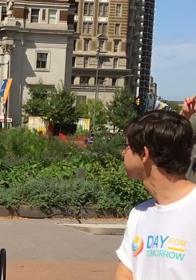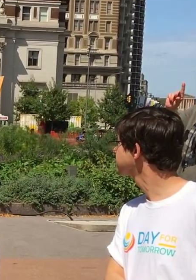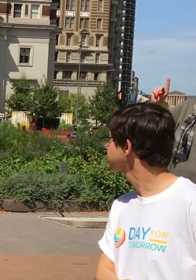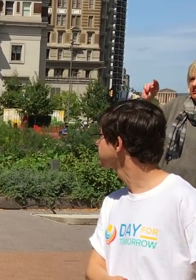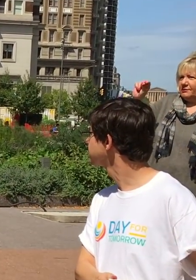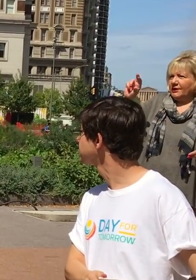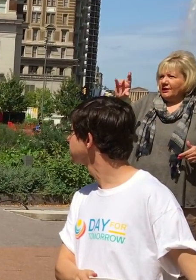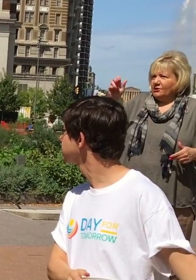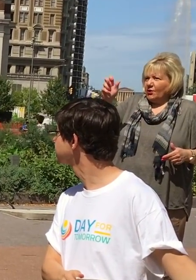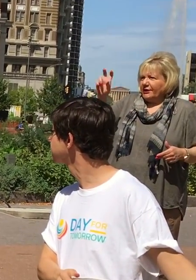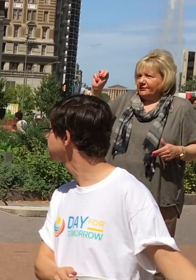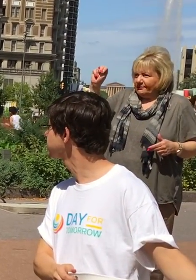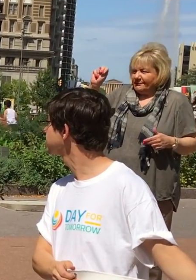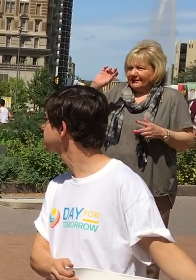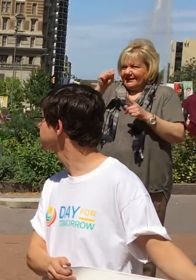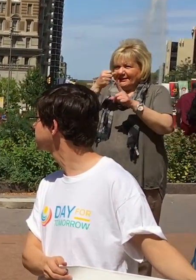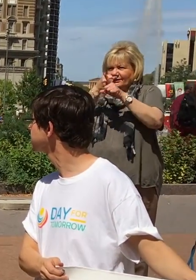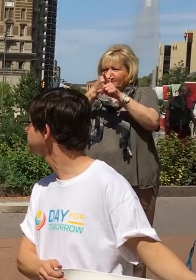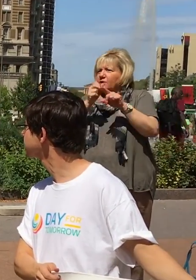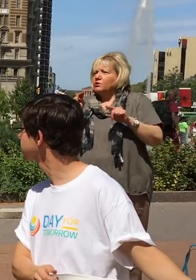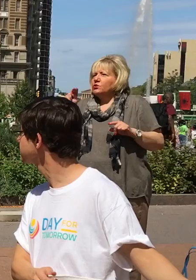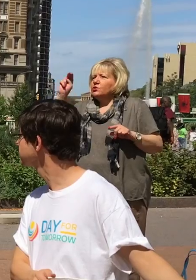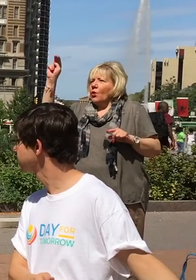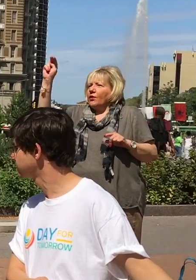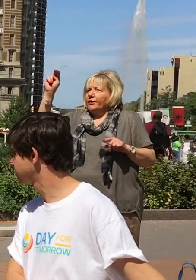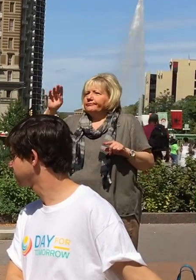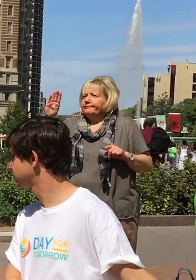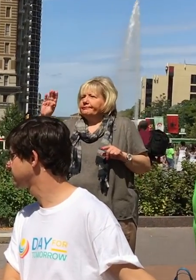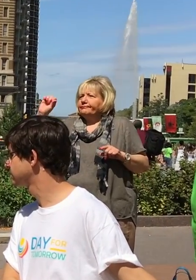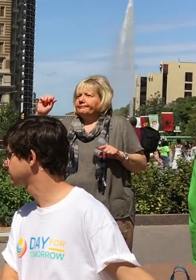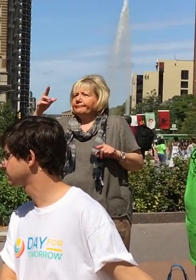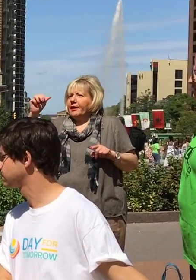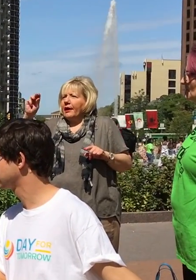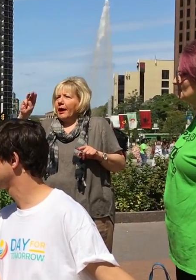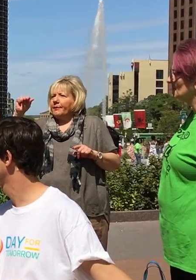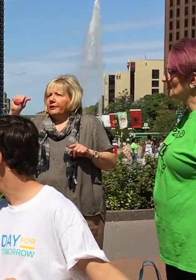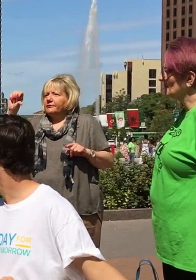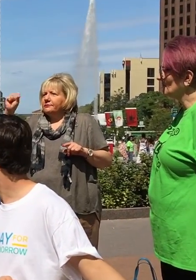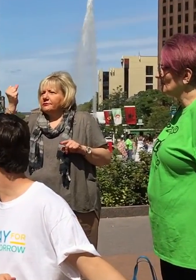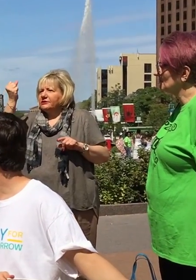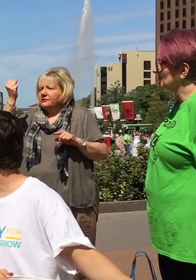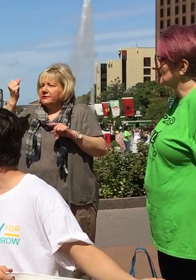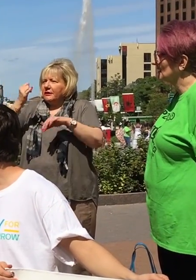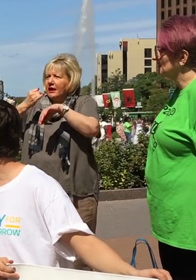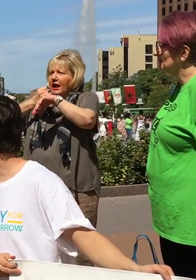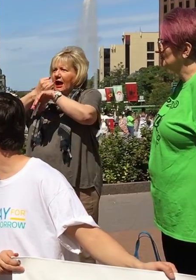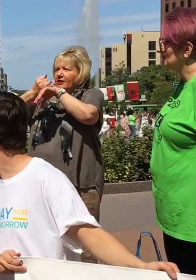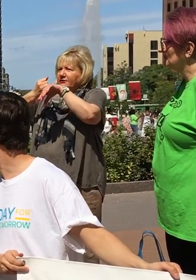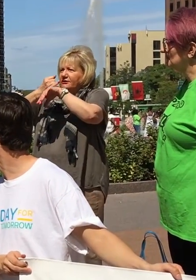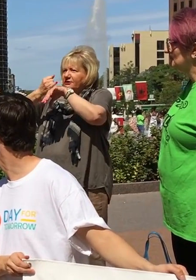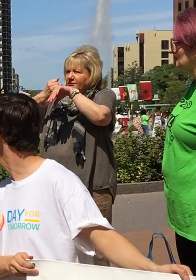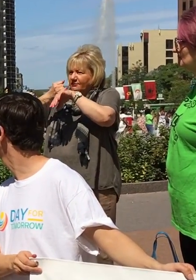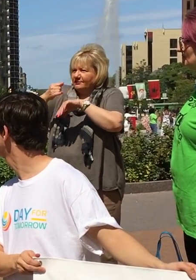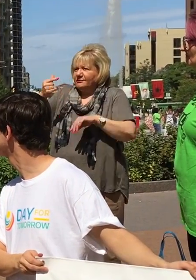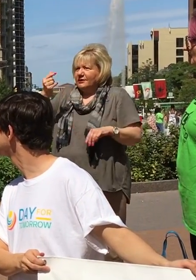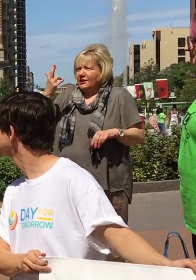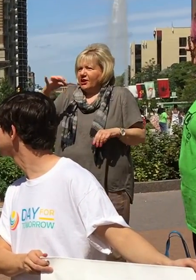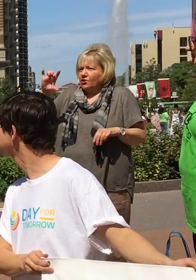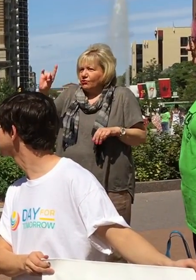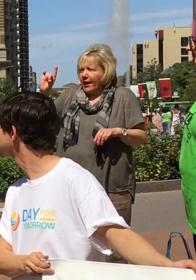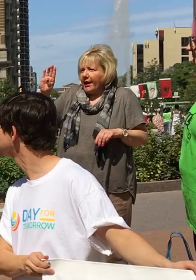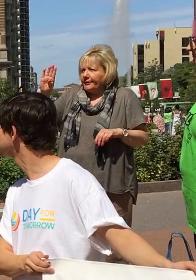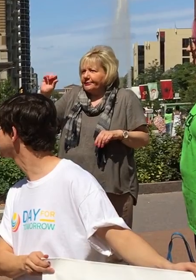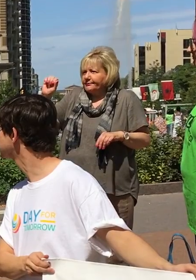thrashing the northern Bahama Islands, mainly Abaco and Grand Bahama. We're talking about at